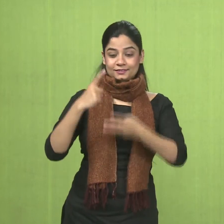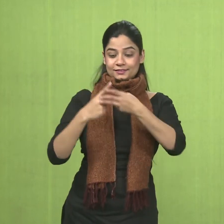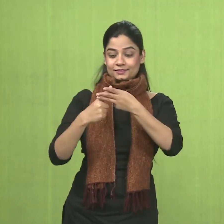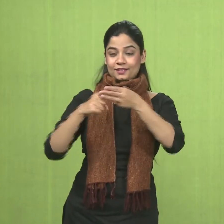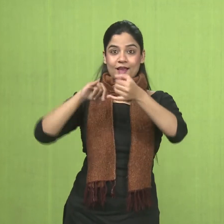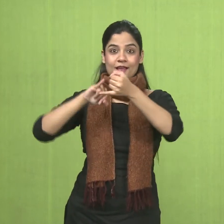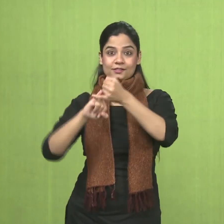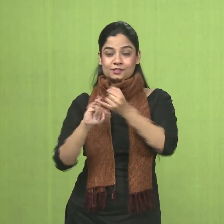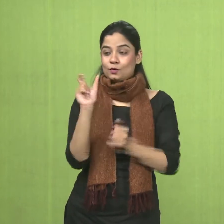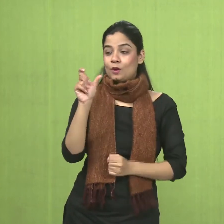more about it in the later chapter.